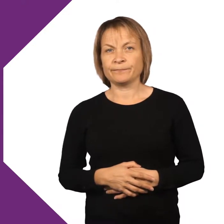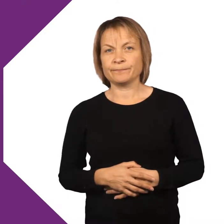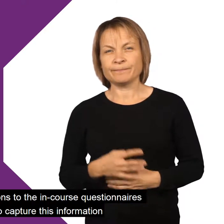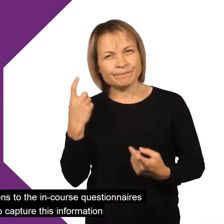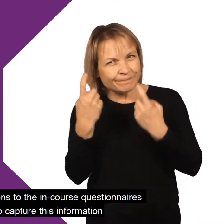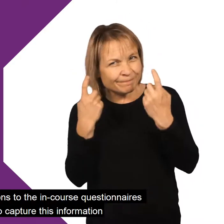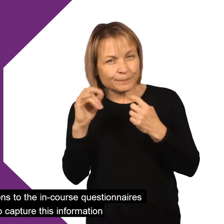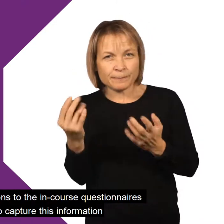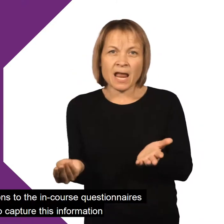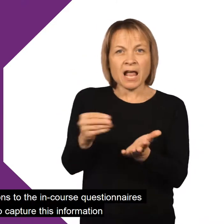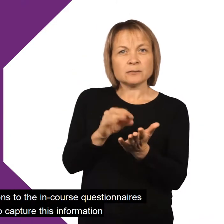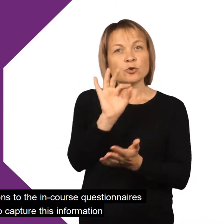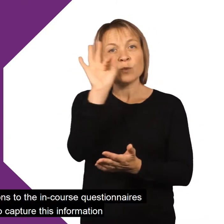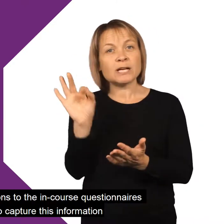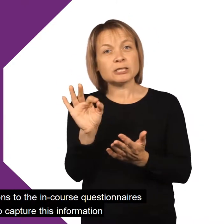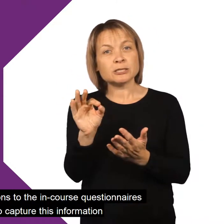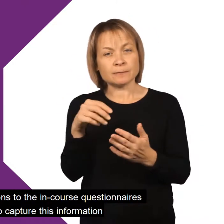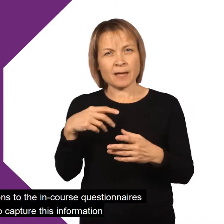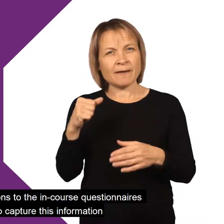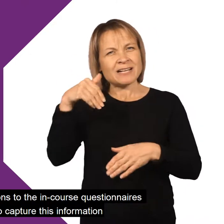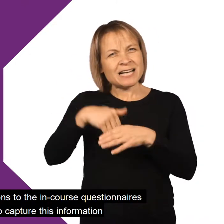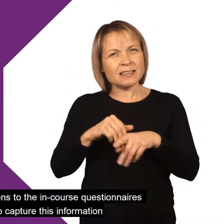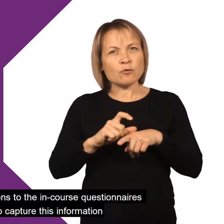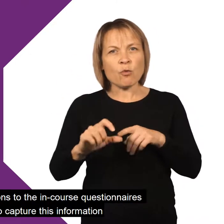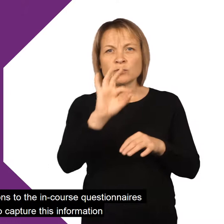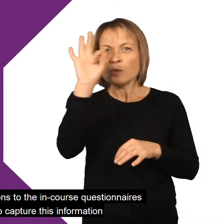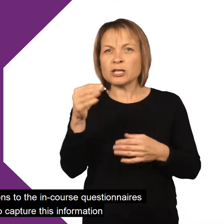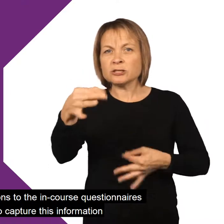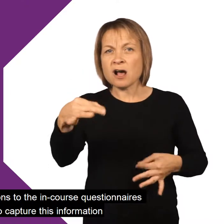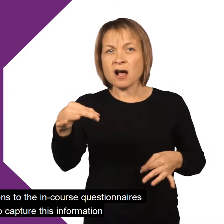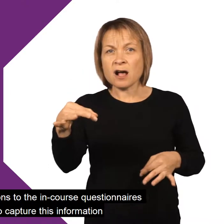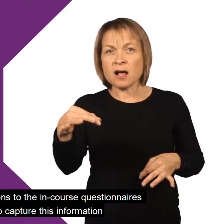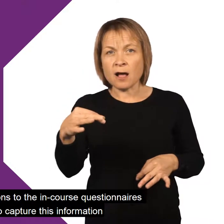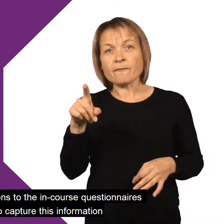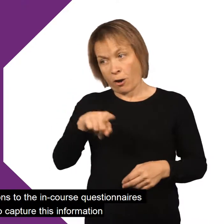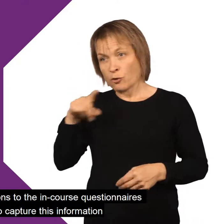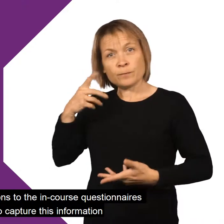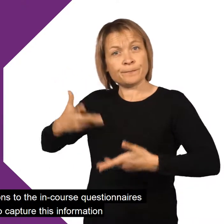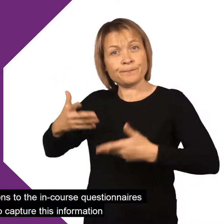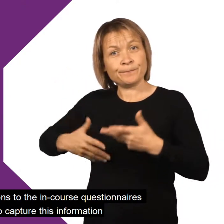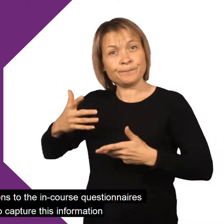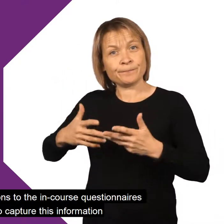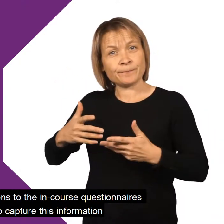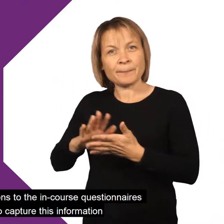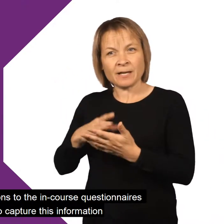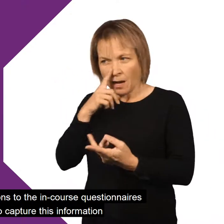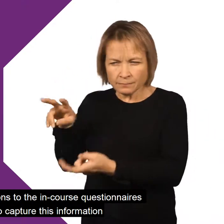Consider adding questions to the in-course questionnaires for BSL users in order to capture